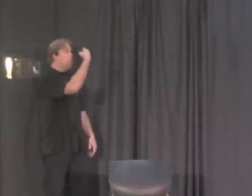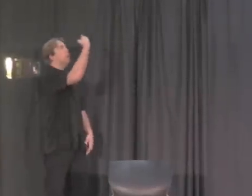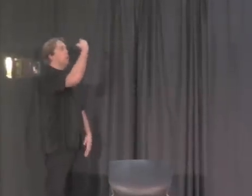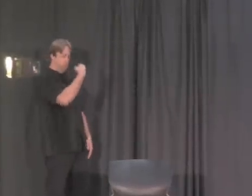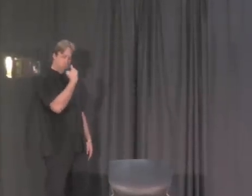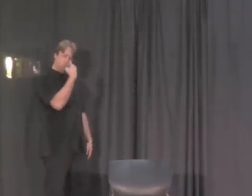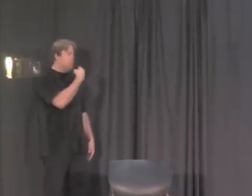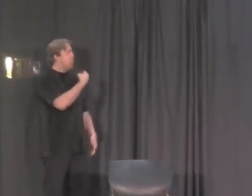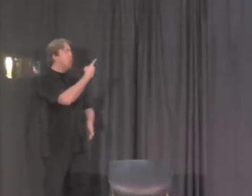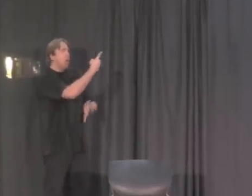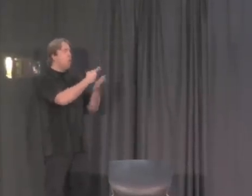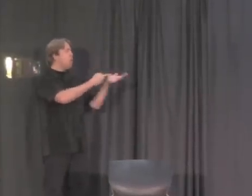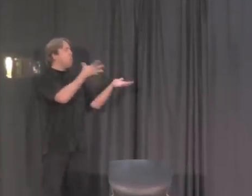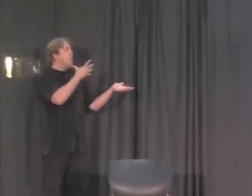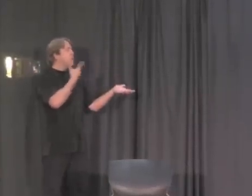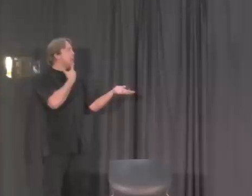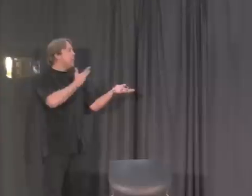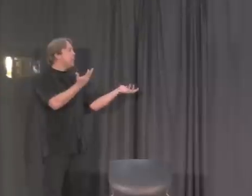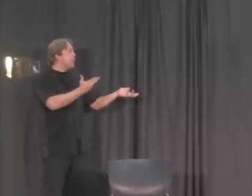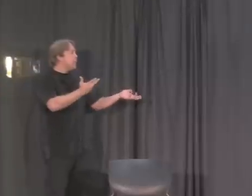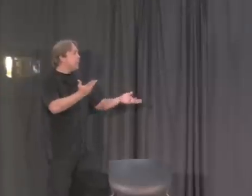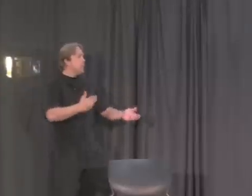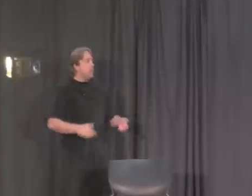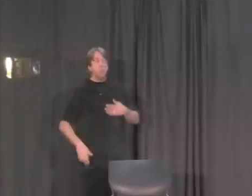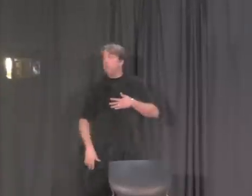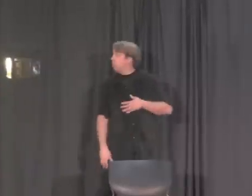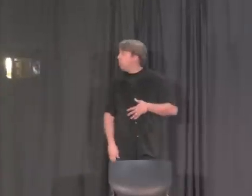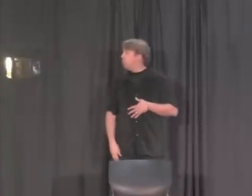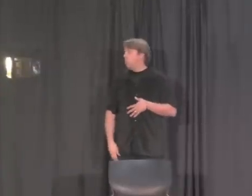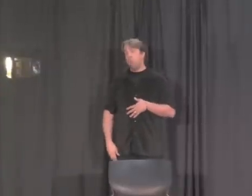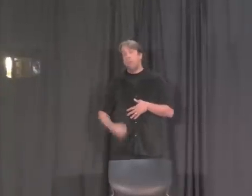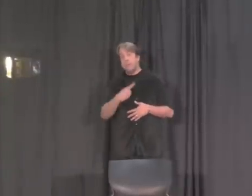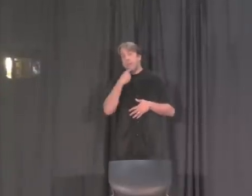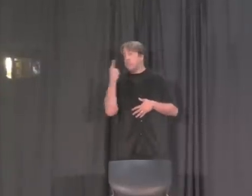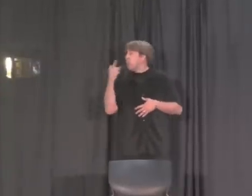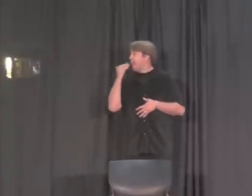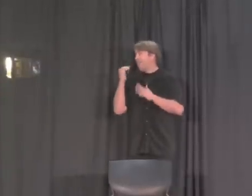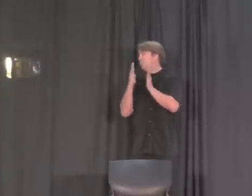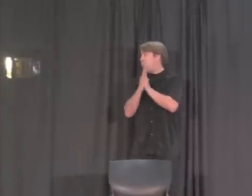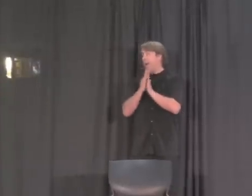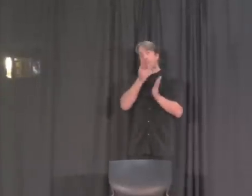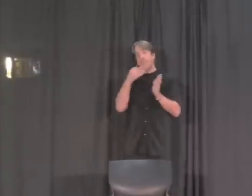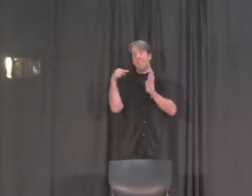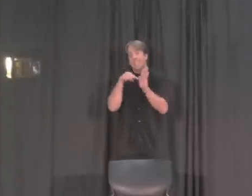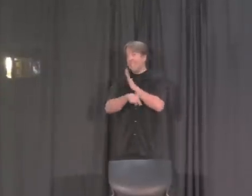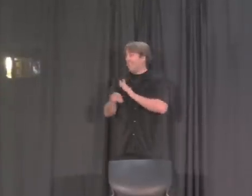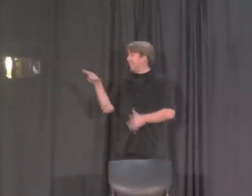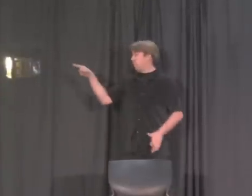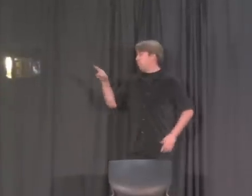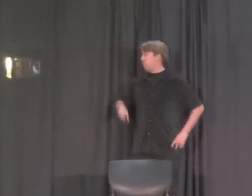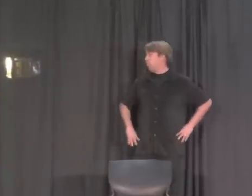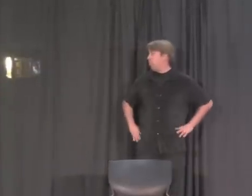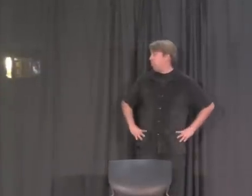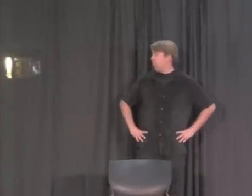his face. What did your mom say now? She said you better start praying, man. She's gonna pray with